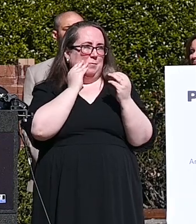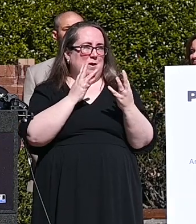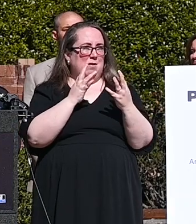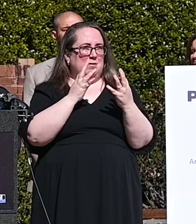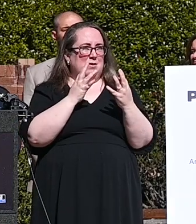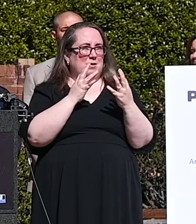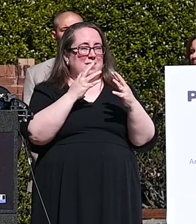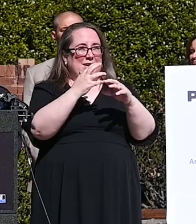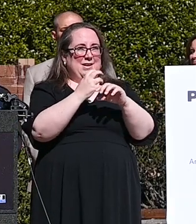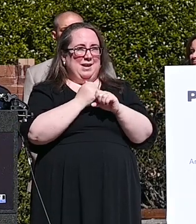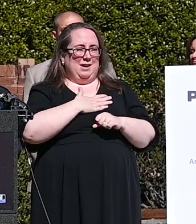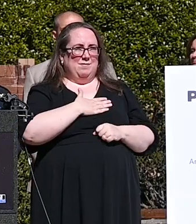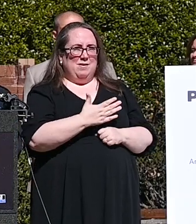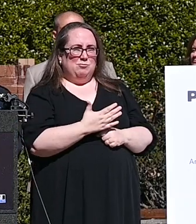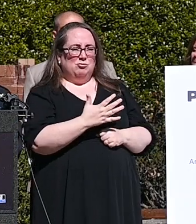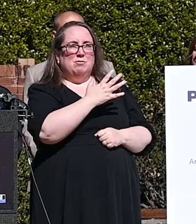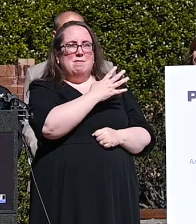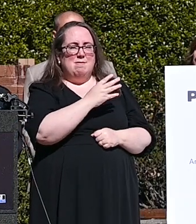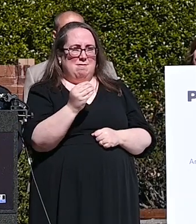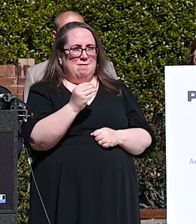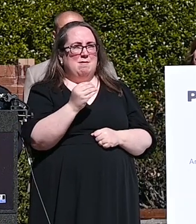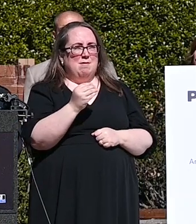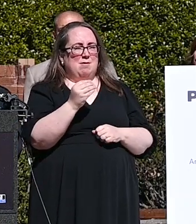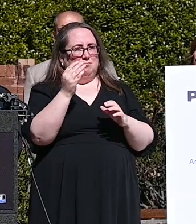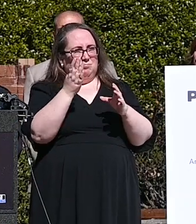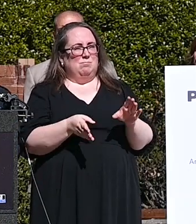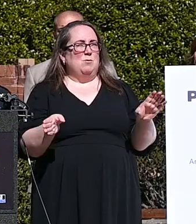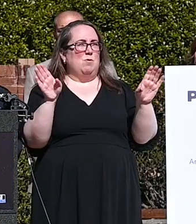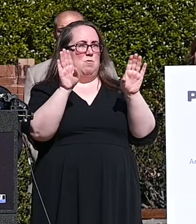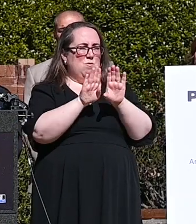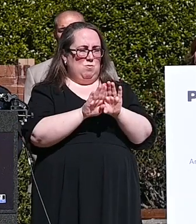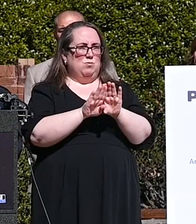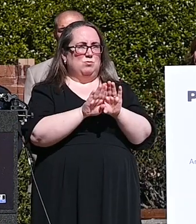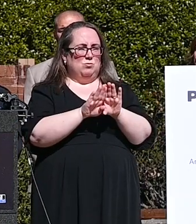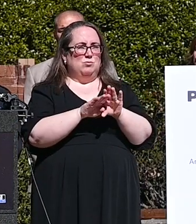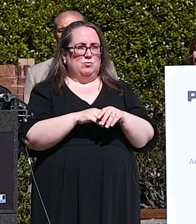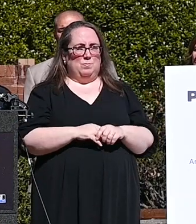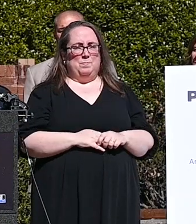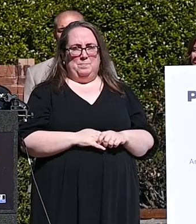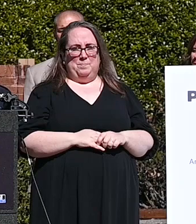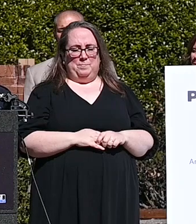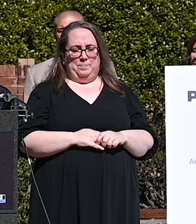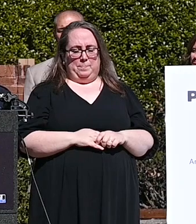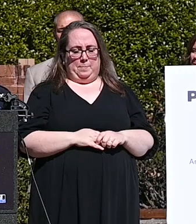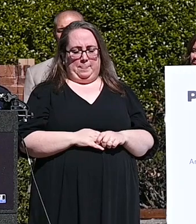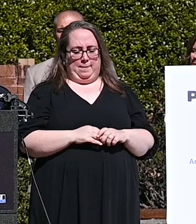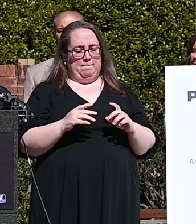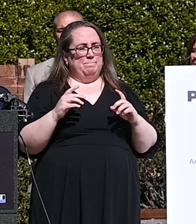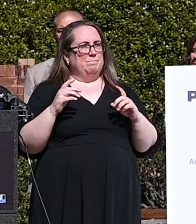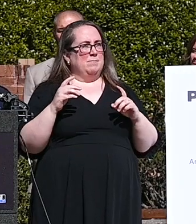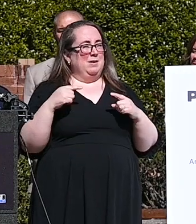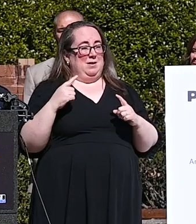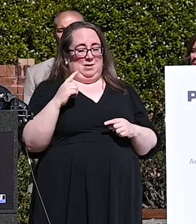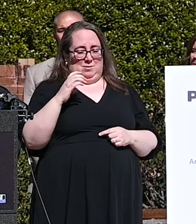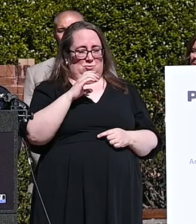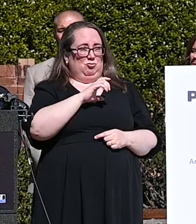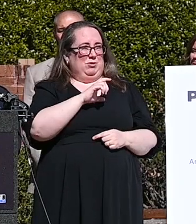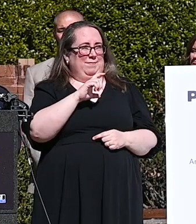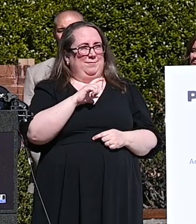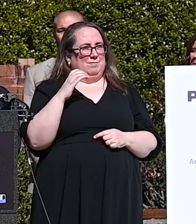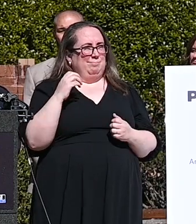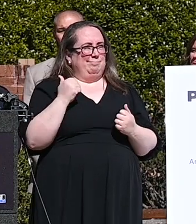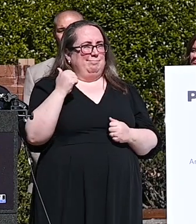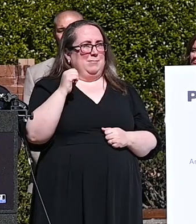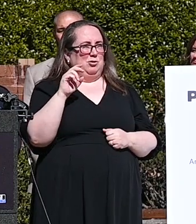secure a confession, and bring this case to a close. Since Chief Durr returned to the Howard County